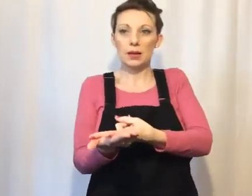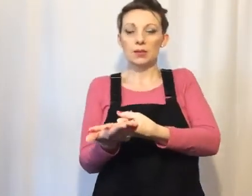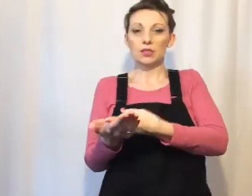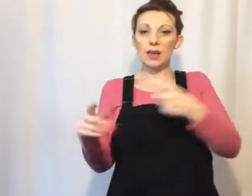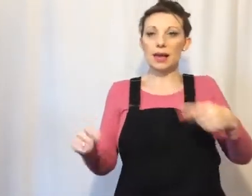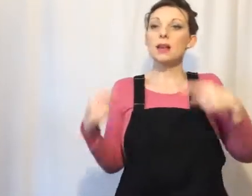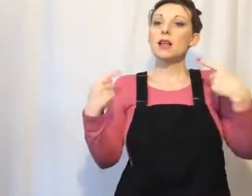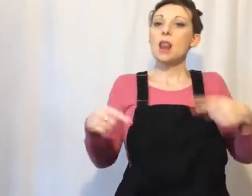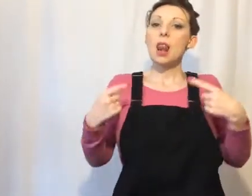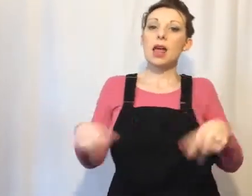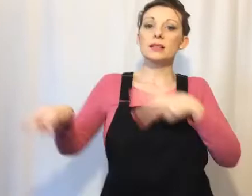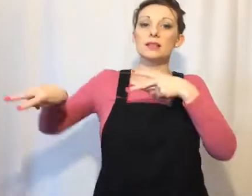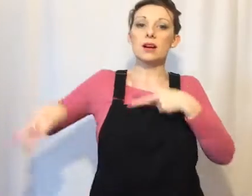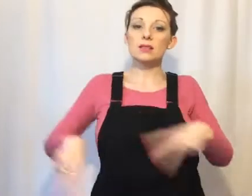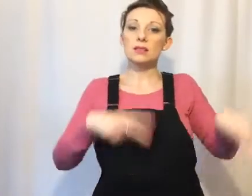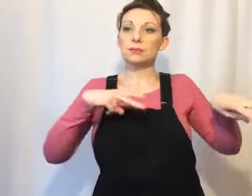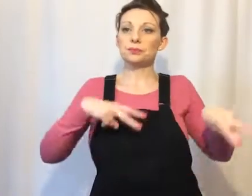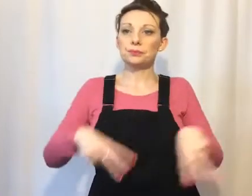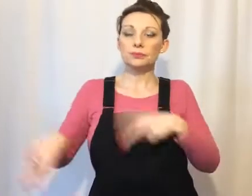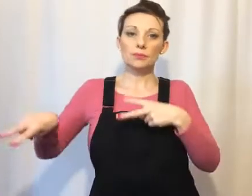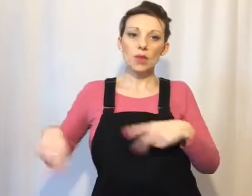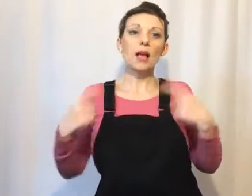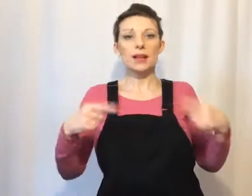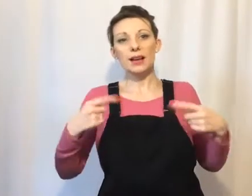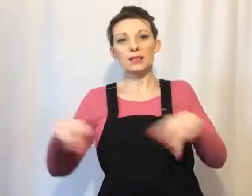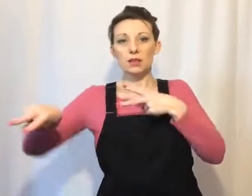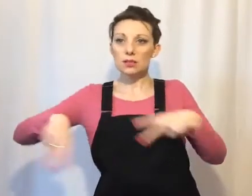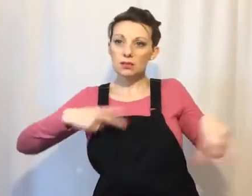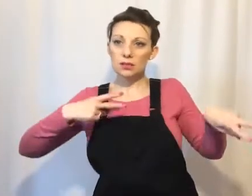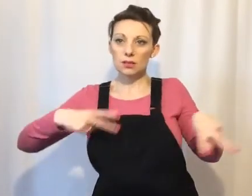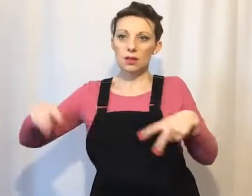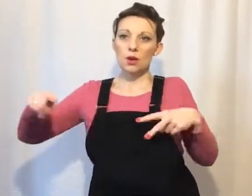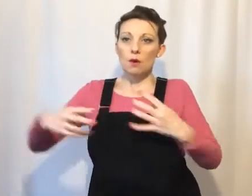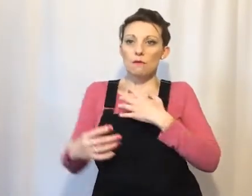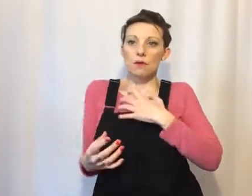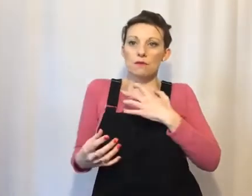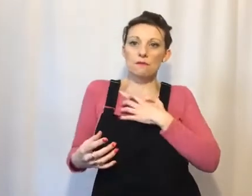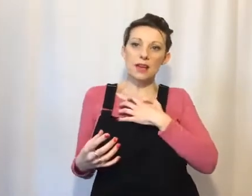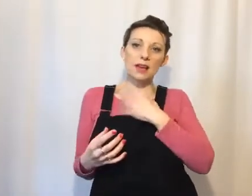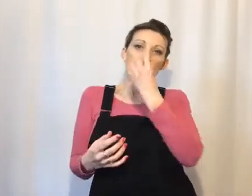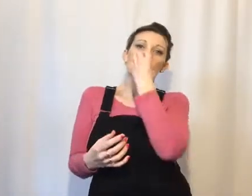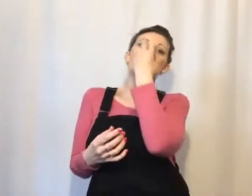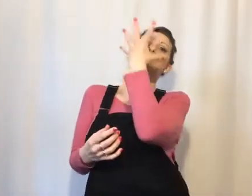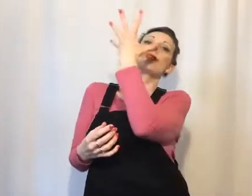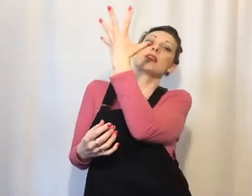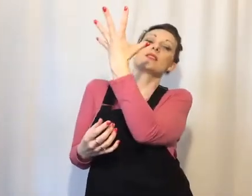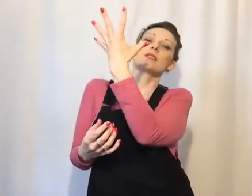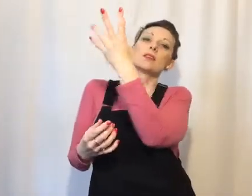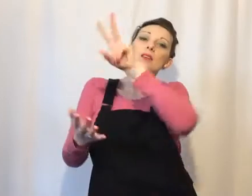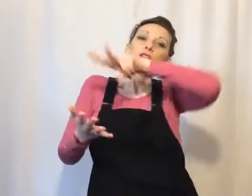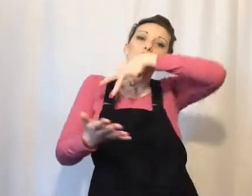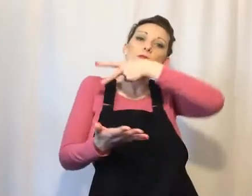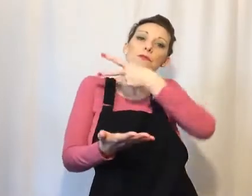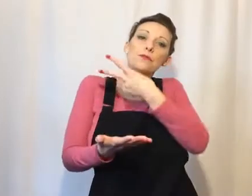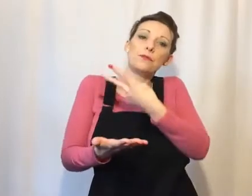So do that again. Let's dance, and then let's dance. For fear, your grace should